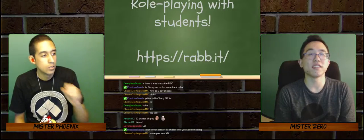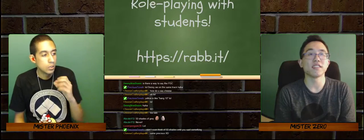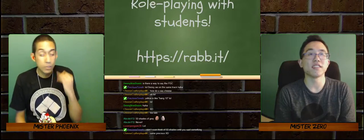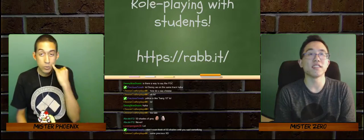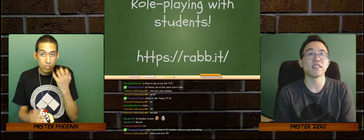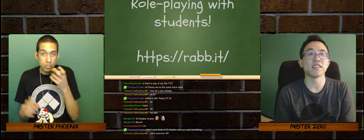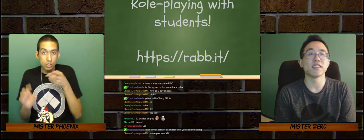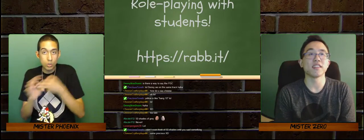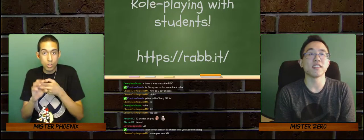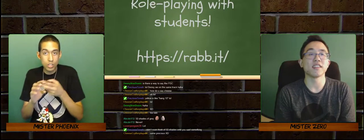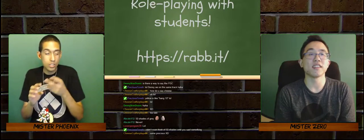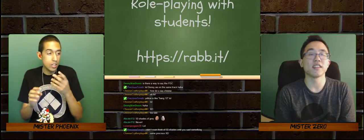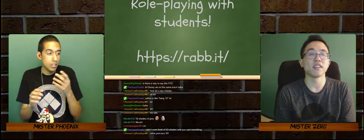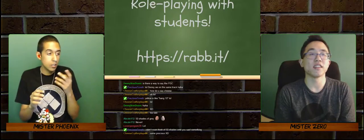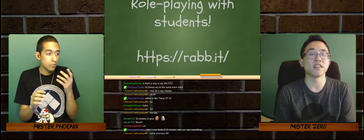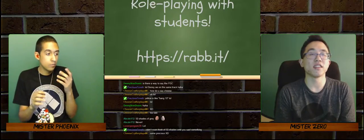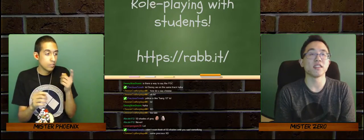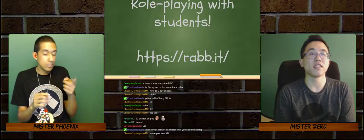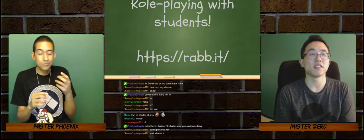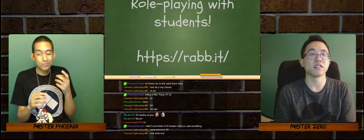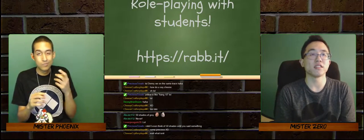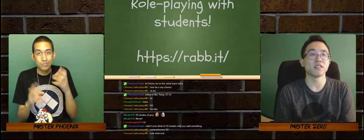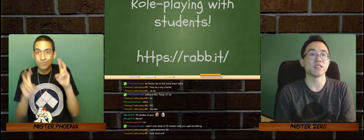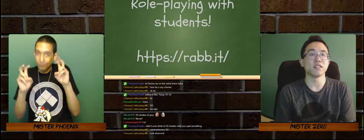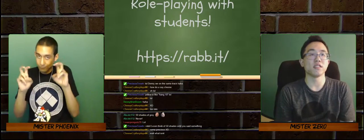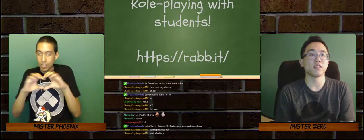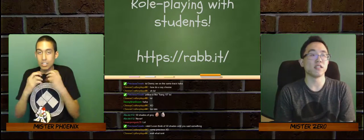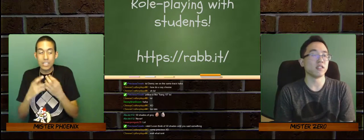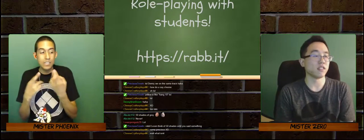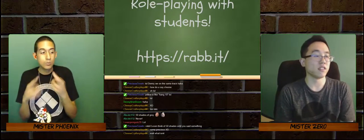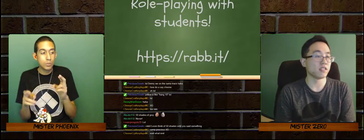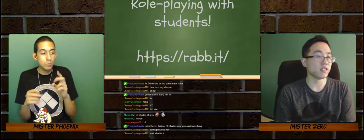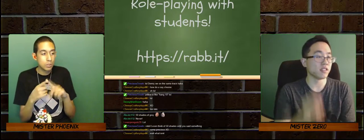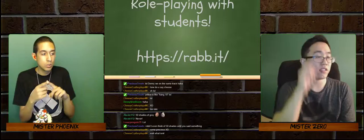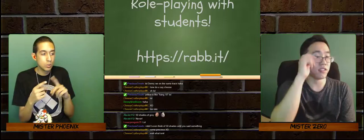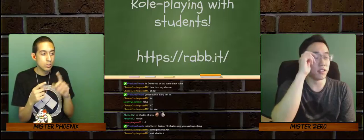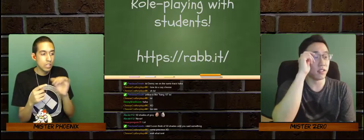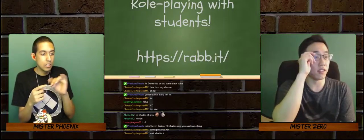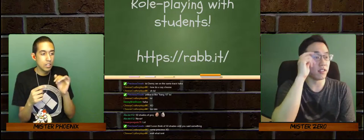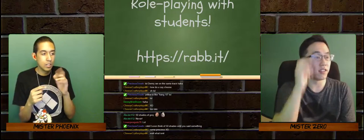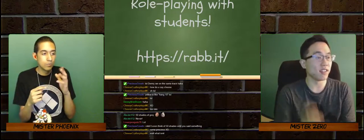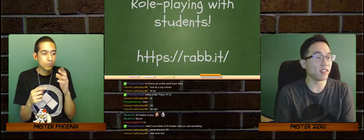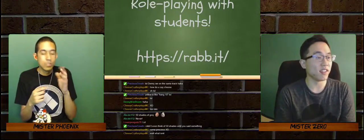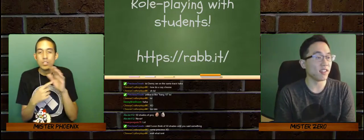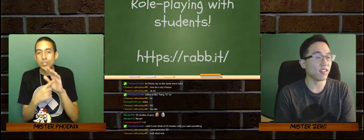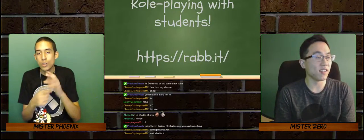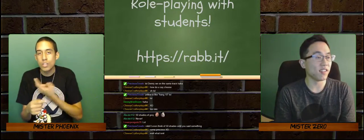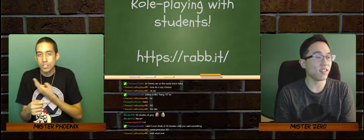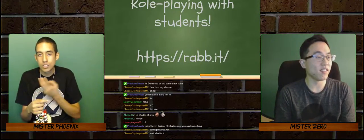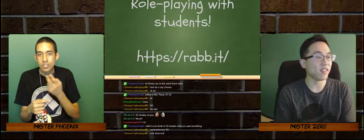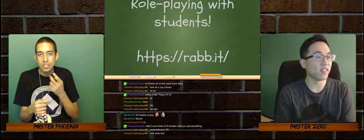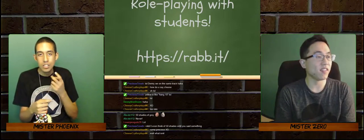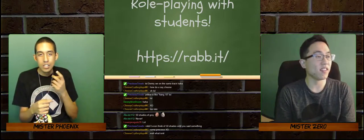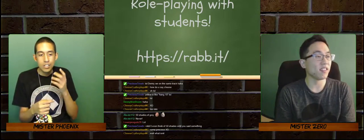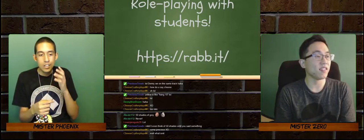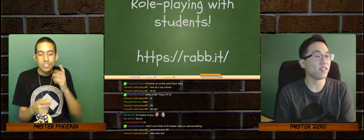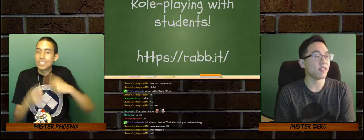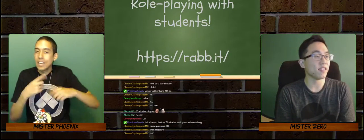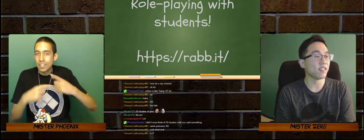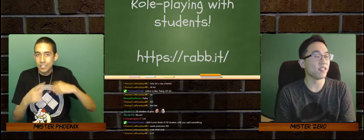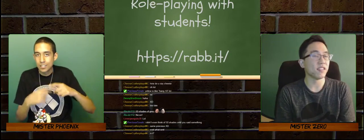So, if you wanna join this classroom to like show us